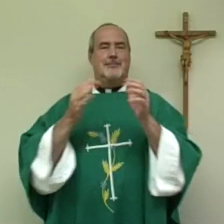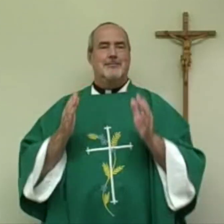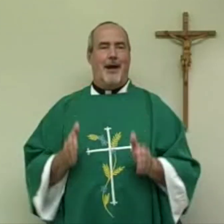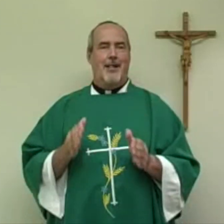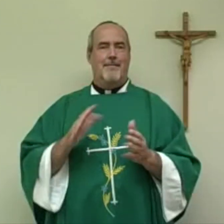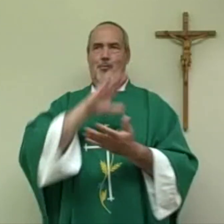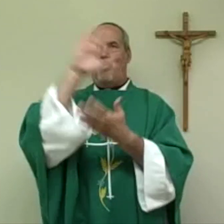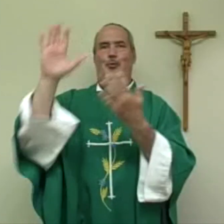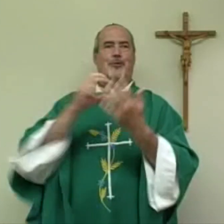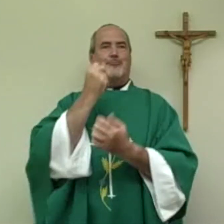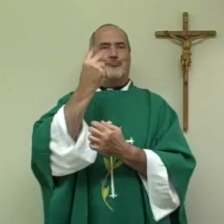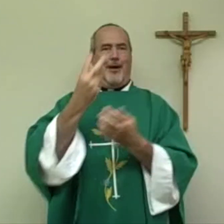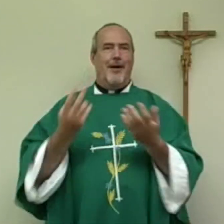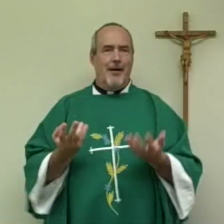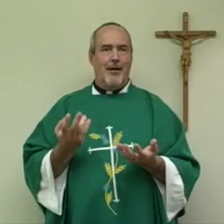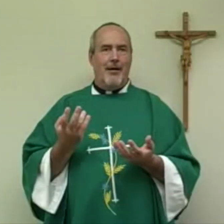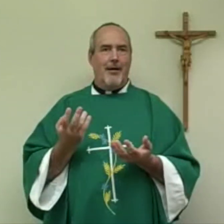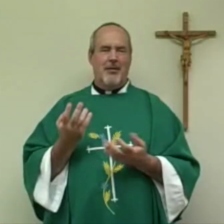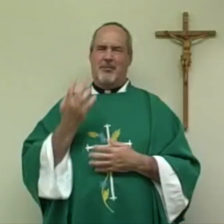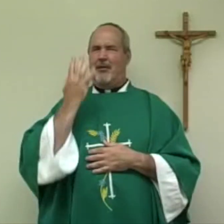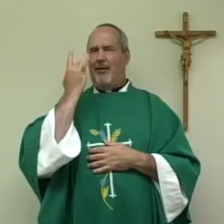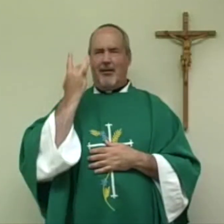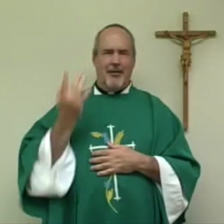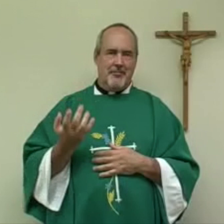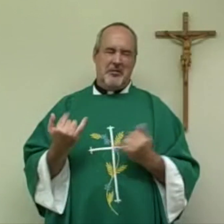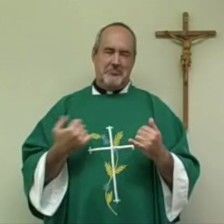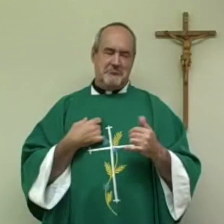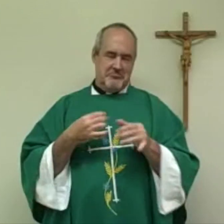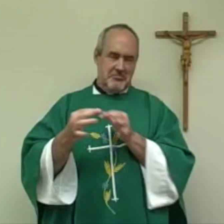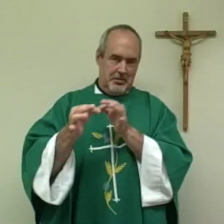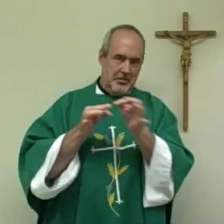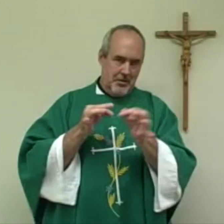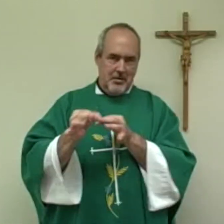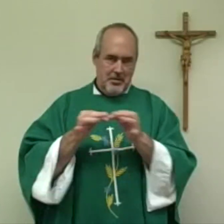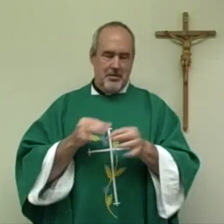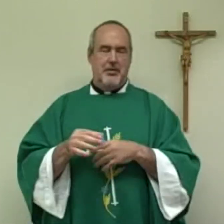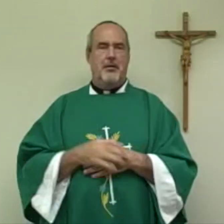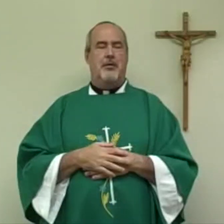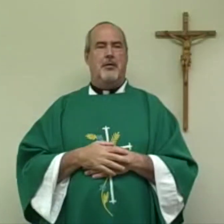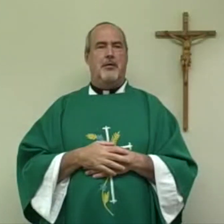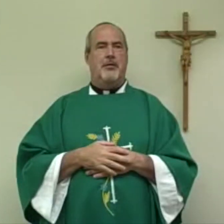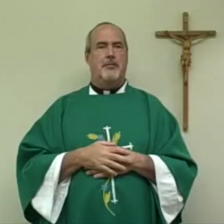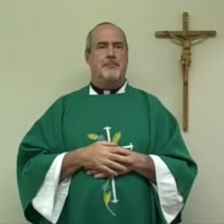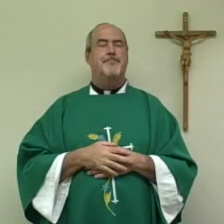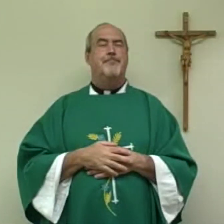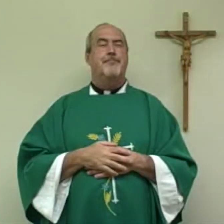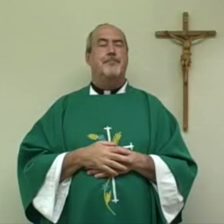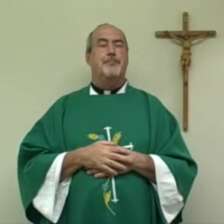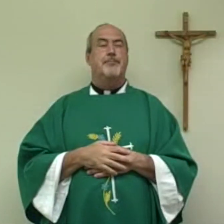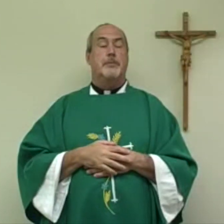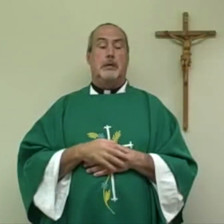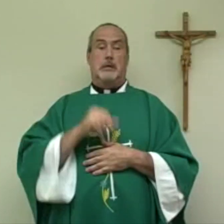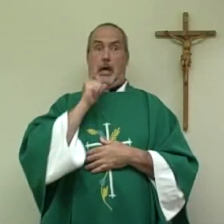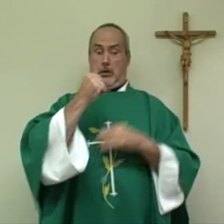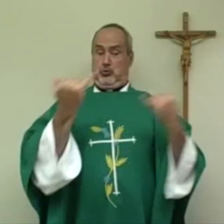my most favorite apostle out of all the 12. And let me explain why that is.